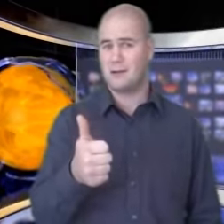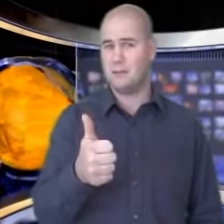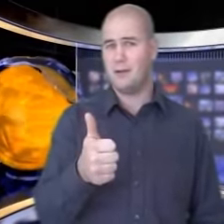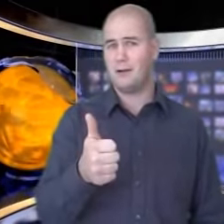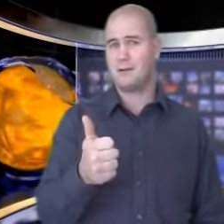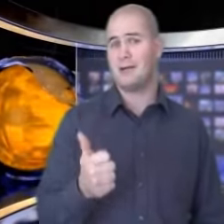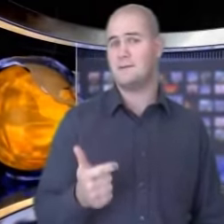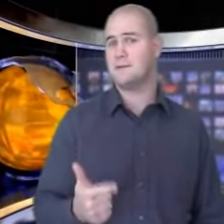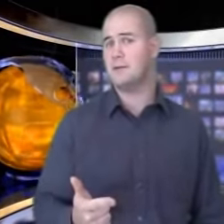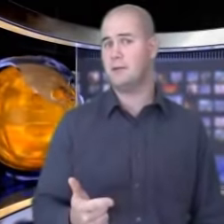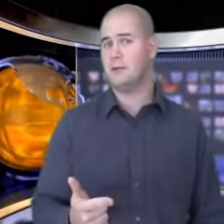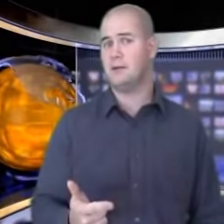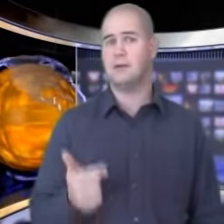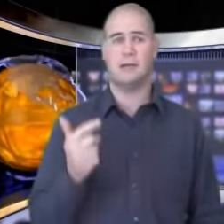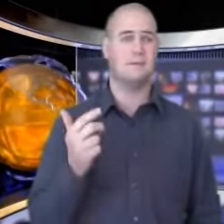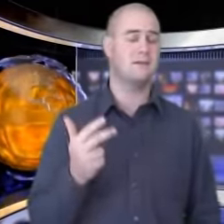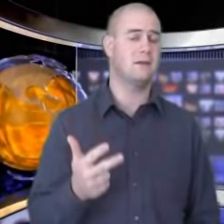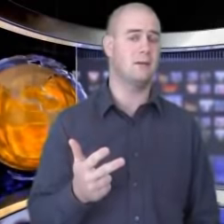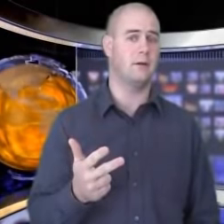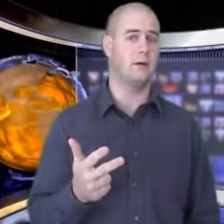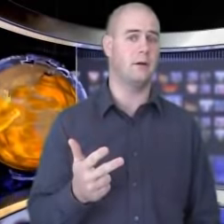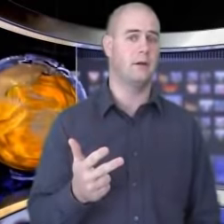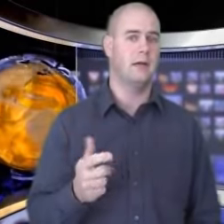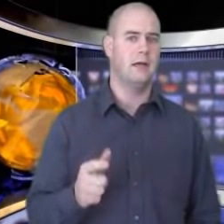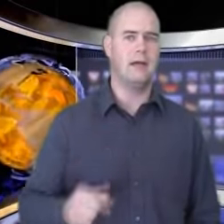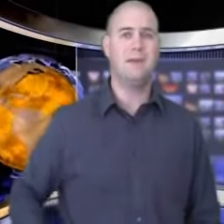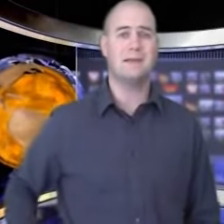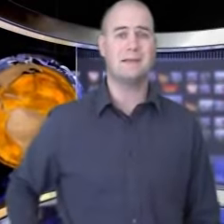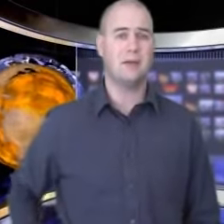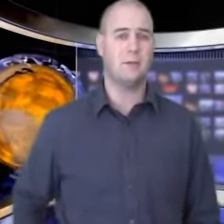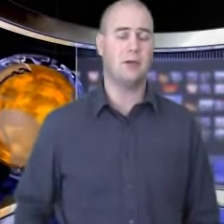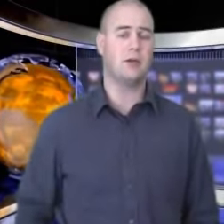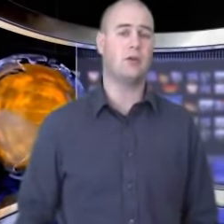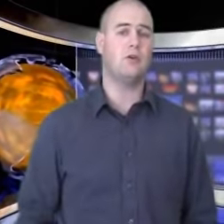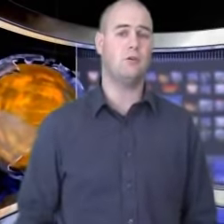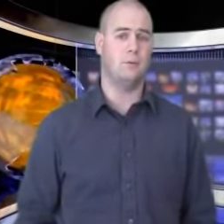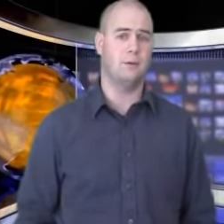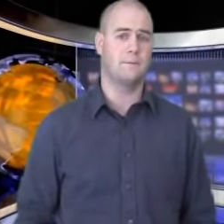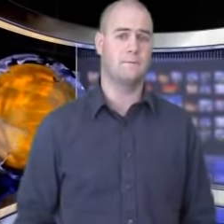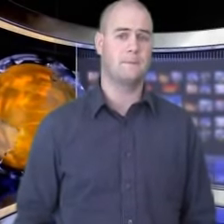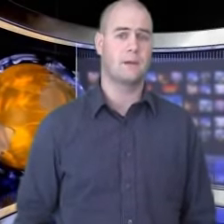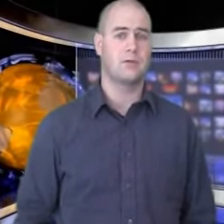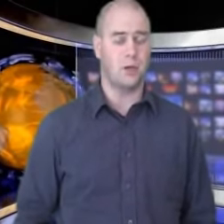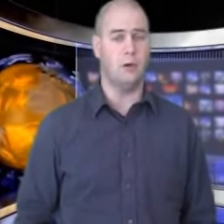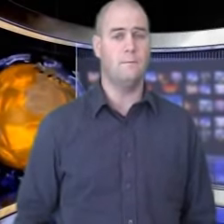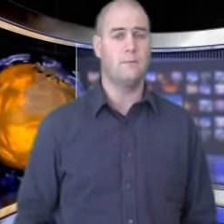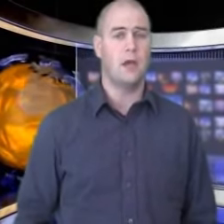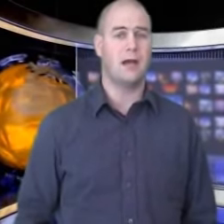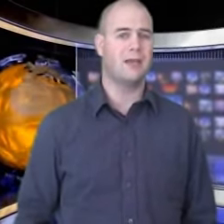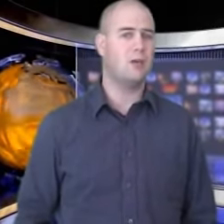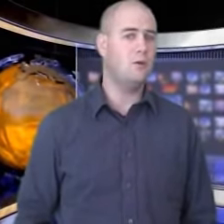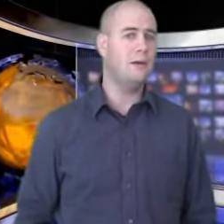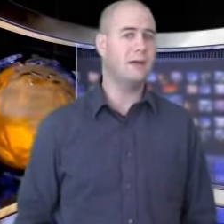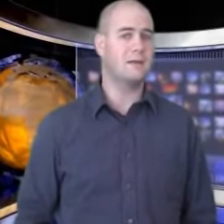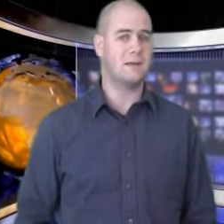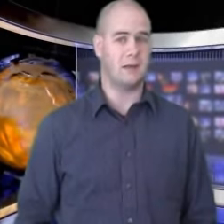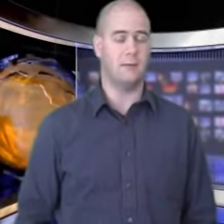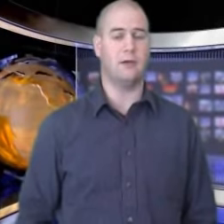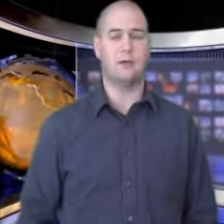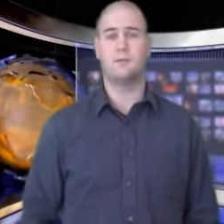centimeter times centimeter times centimeter. And that'd be a centimeter cubed. So a cubic centimeter, as you may